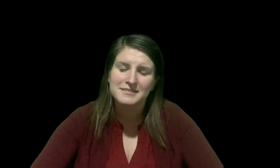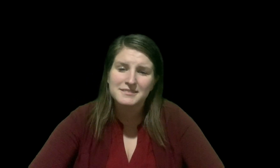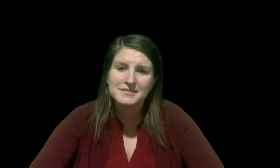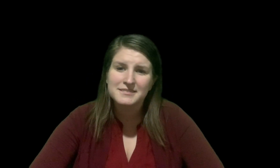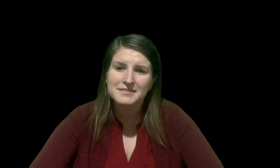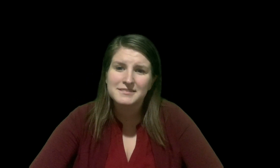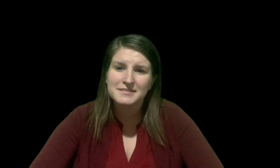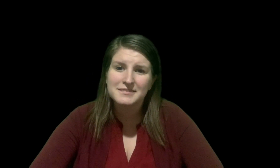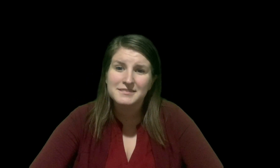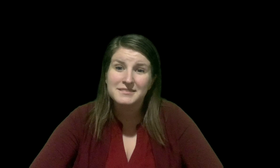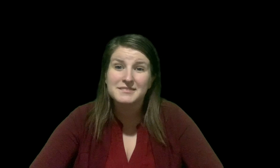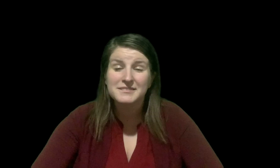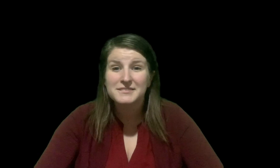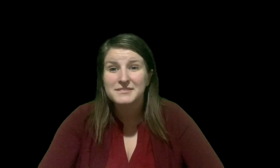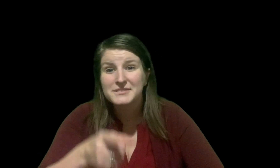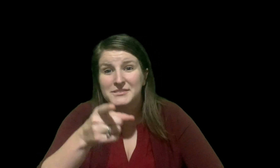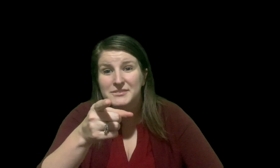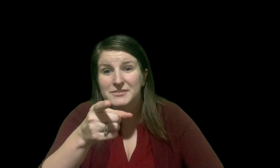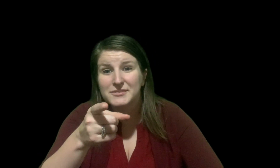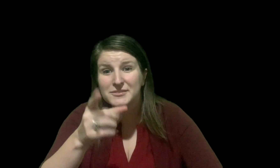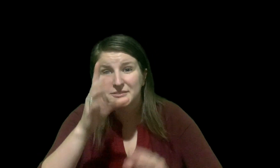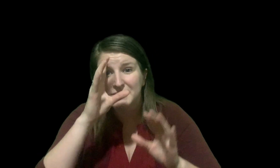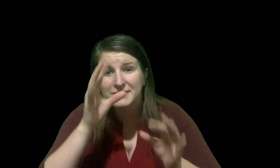Whereas signing provides us the visual access that we need.